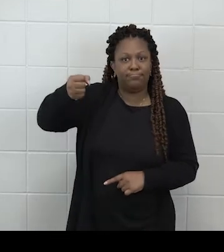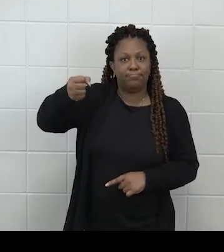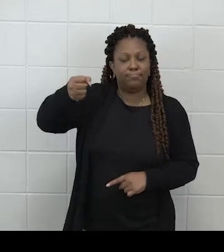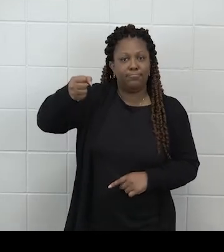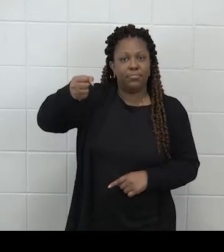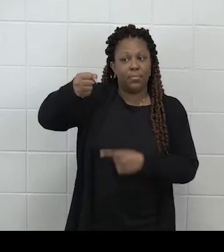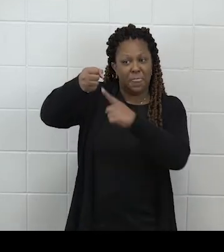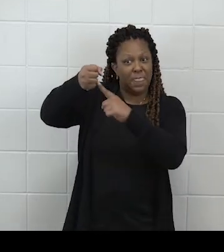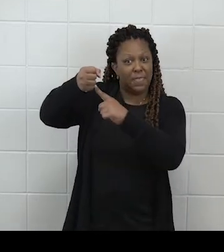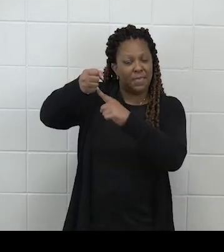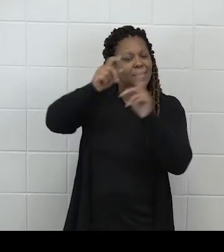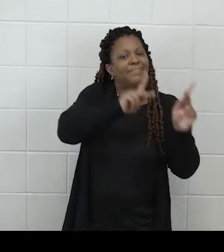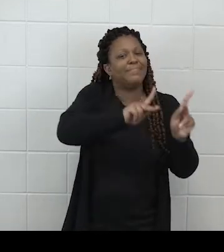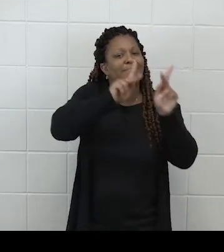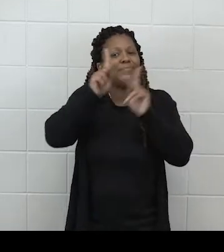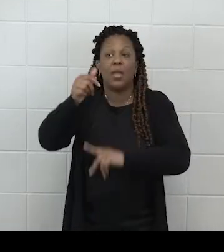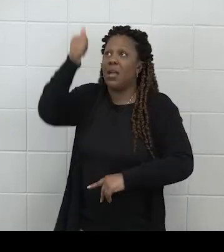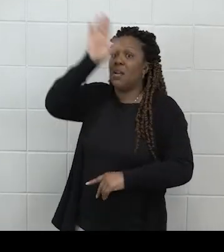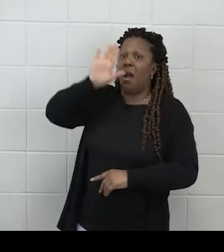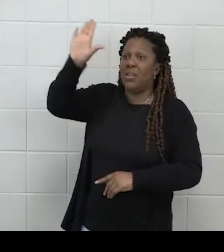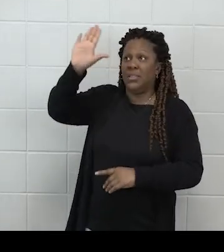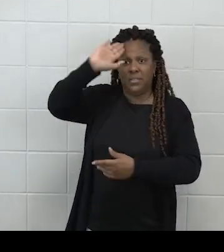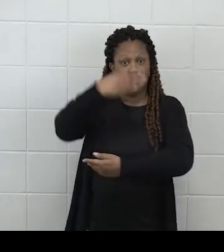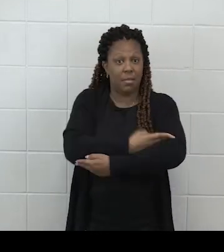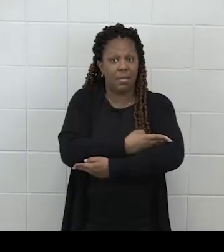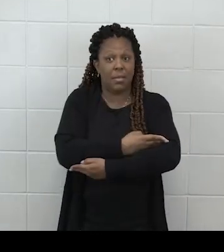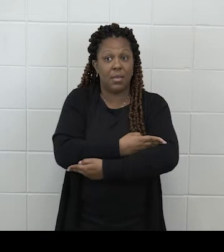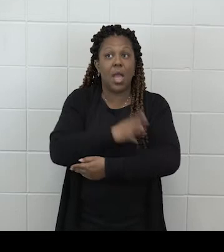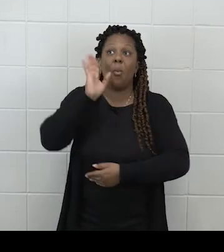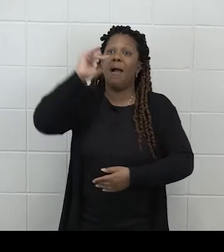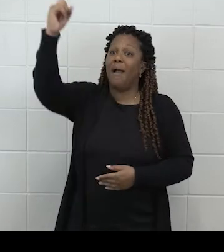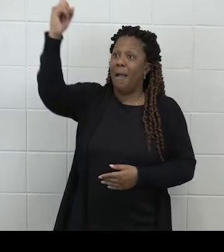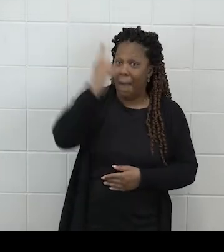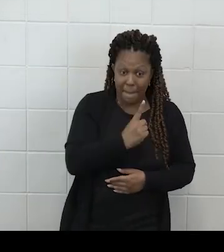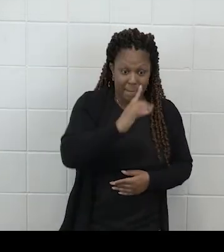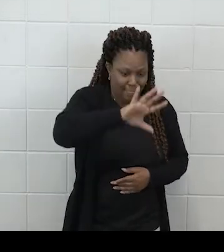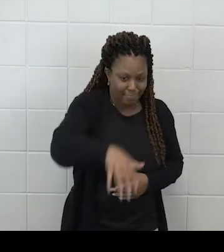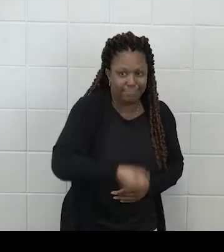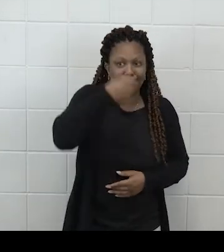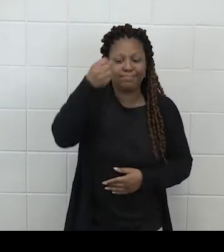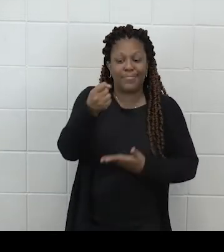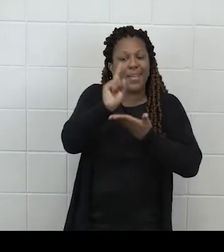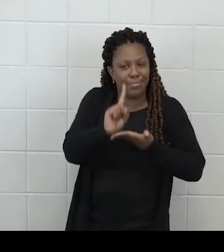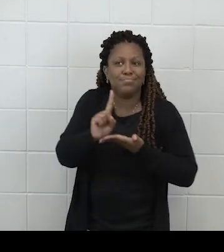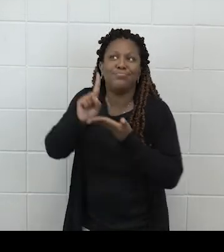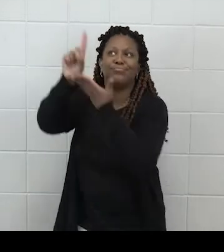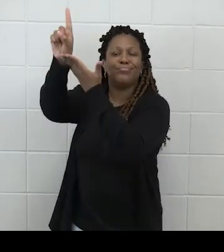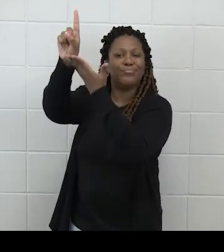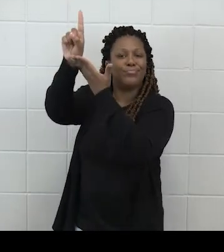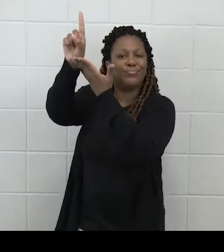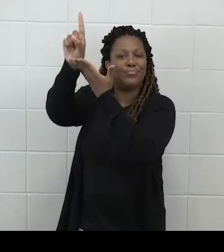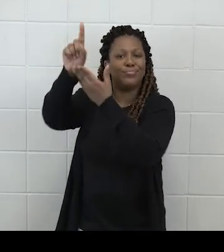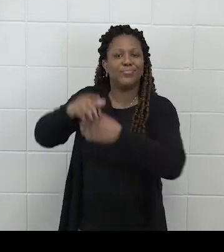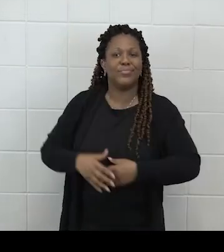life. For God so loved the world that he gave his only Son, so that everyone who believes in him may